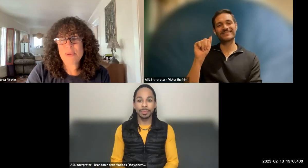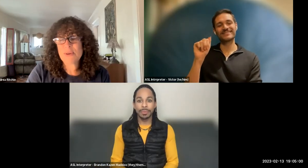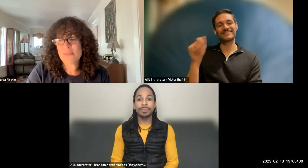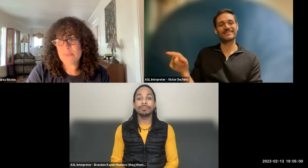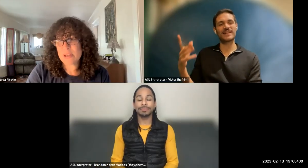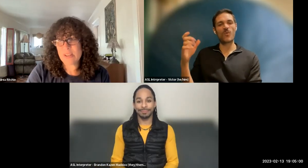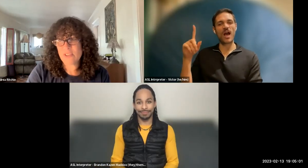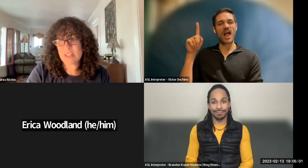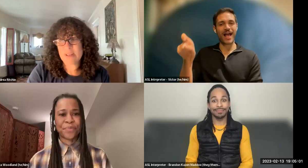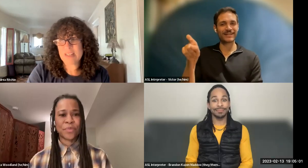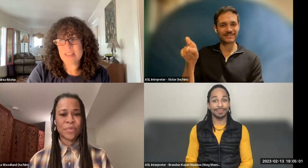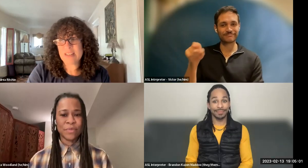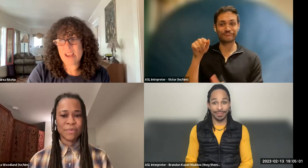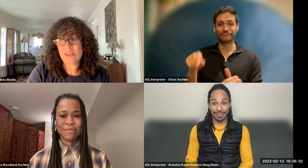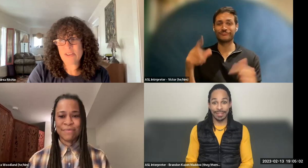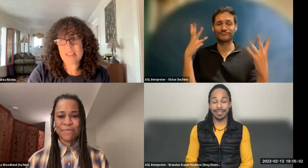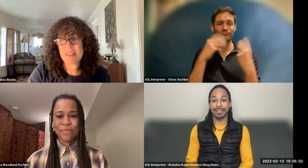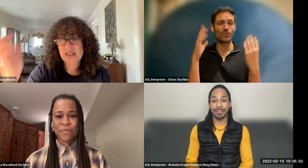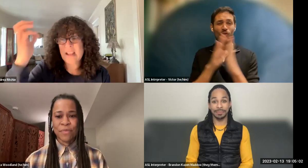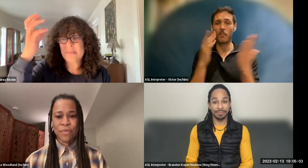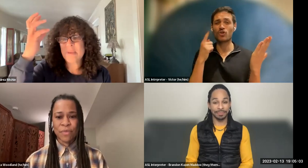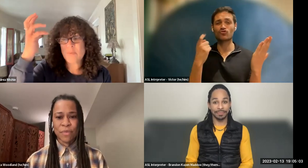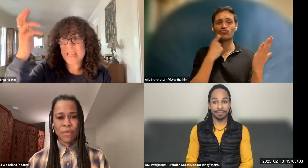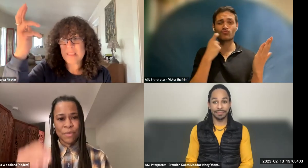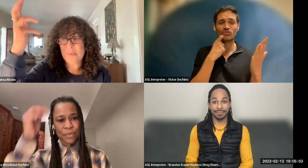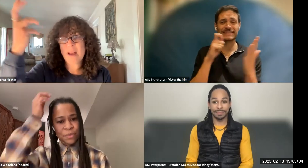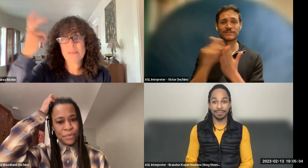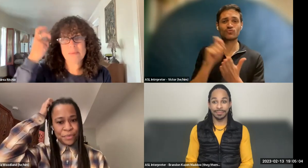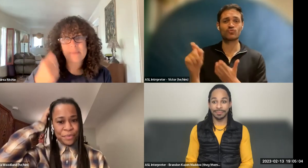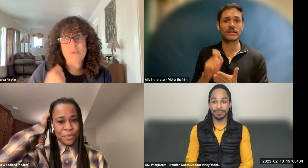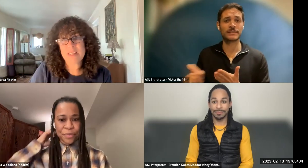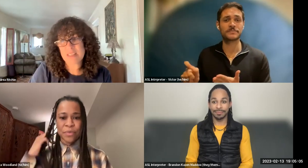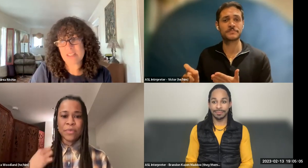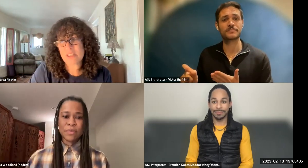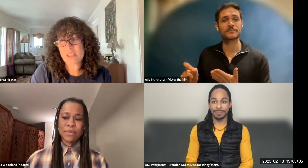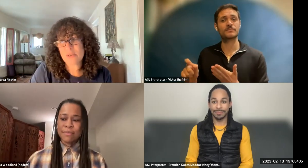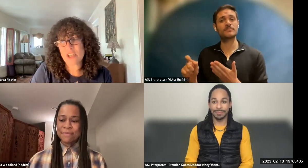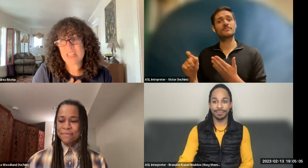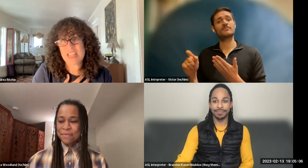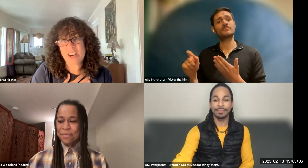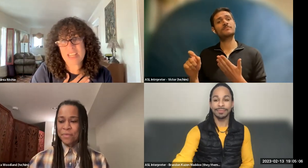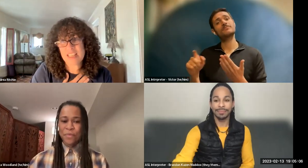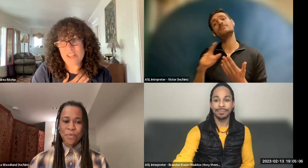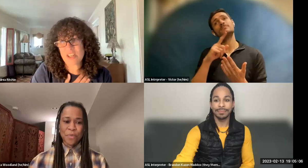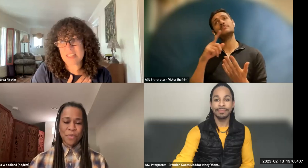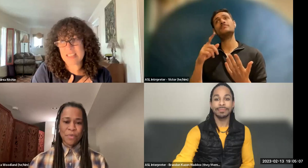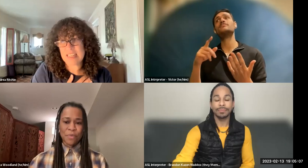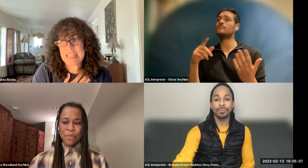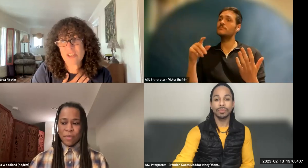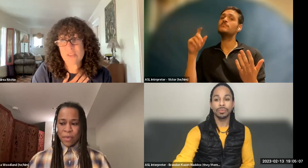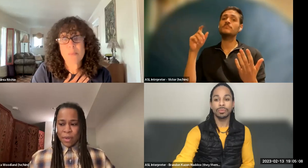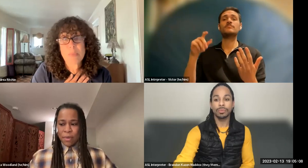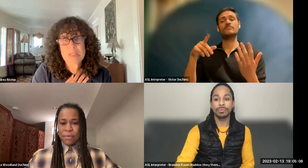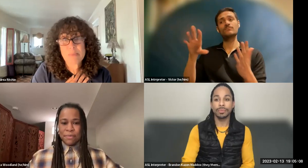this beautiful book you've just written doesn't as much paint the problem as point us to the solution in our healing